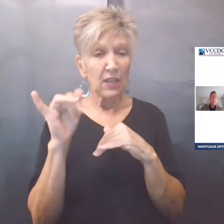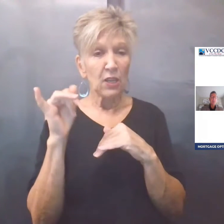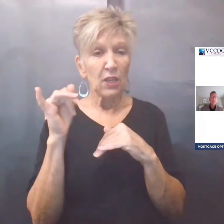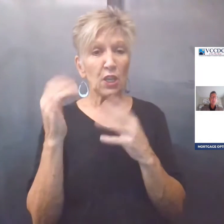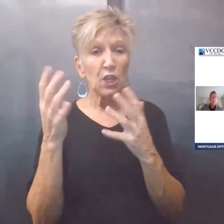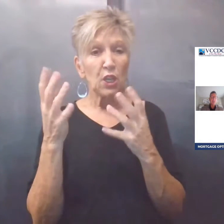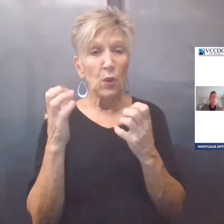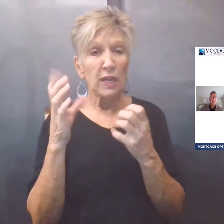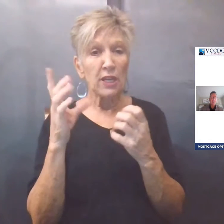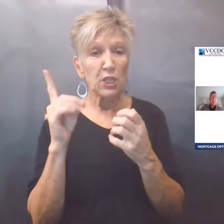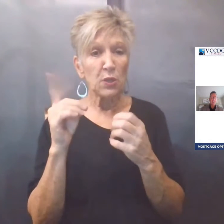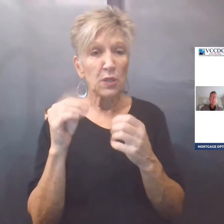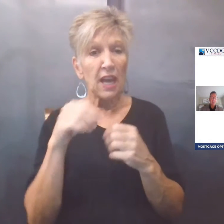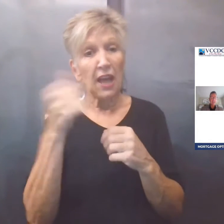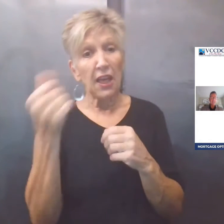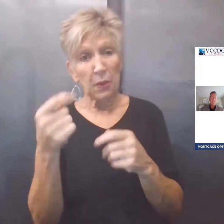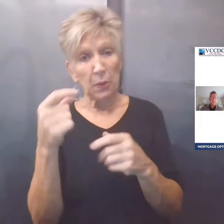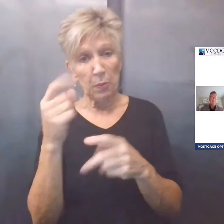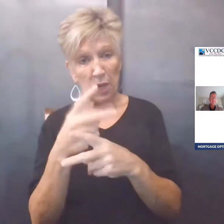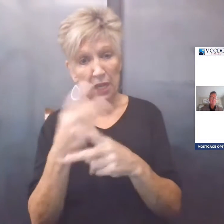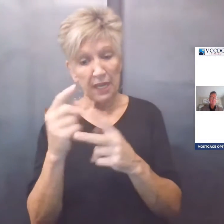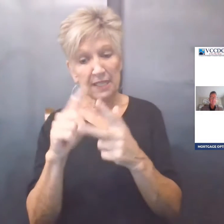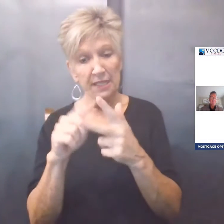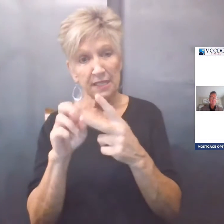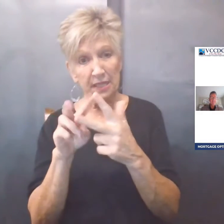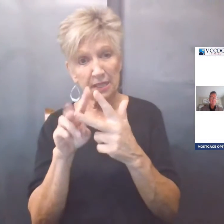the products we're going to talk about on the next slide.